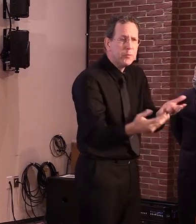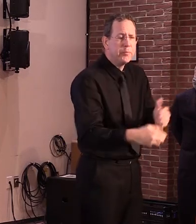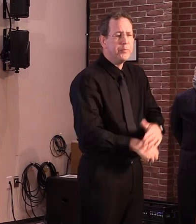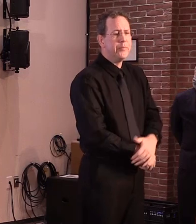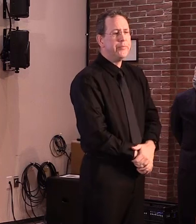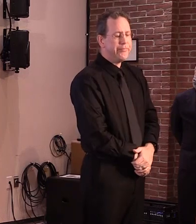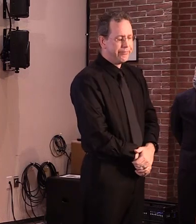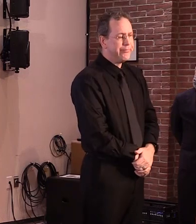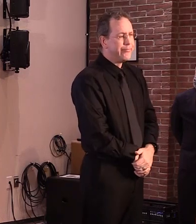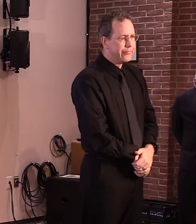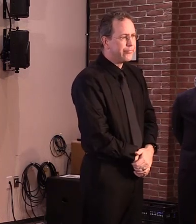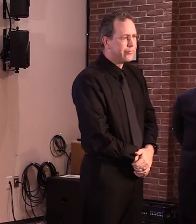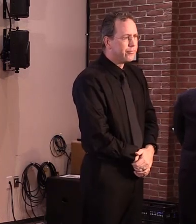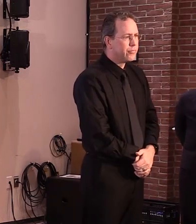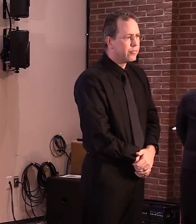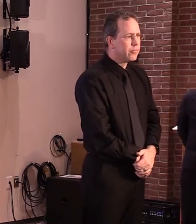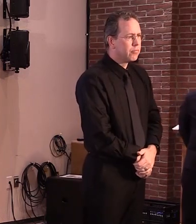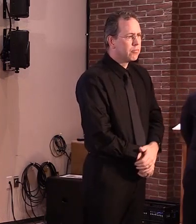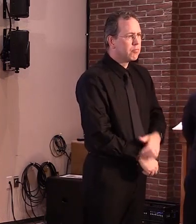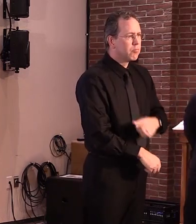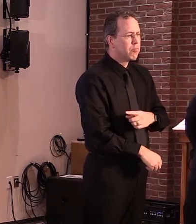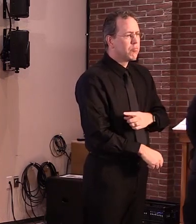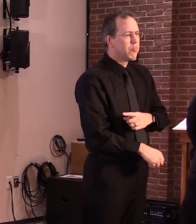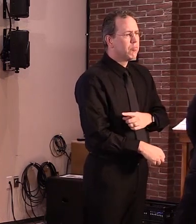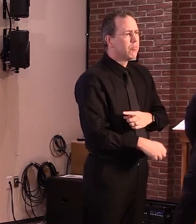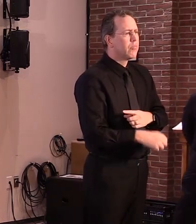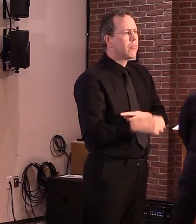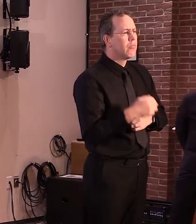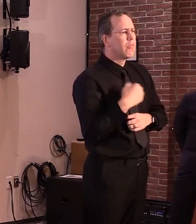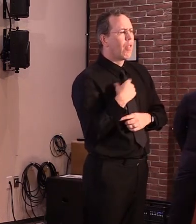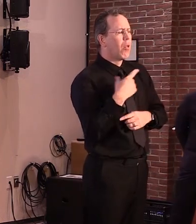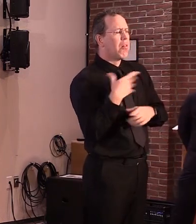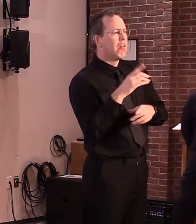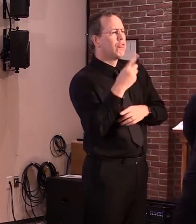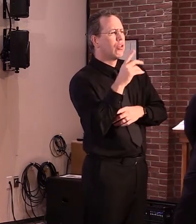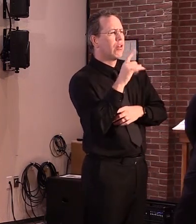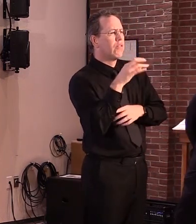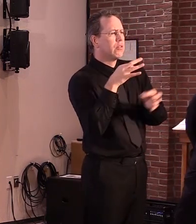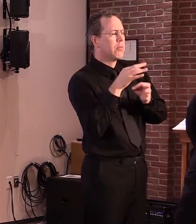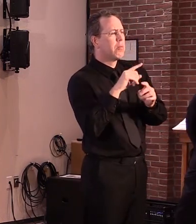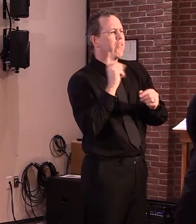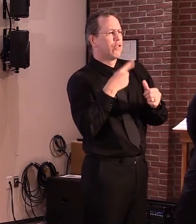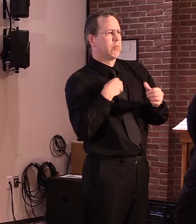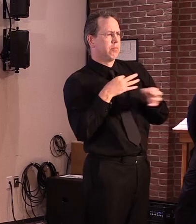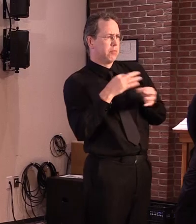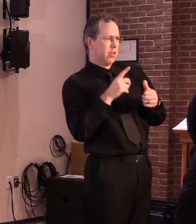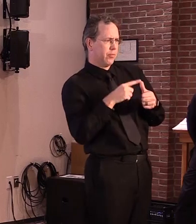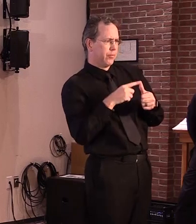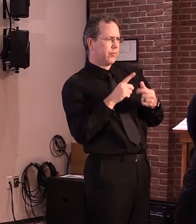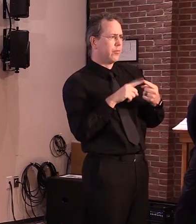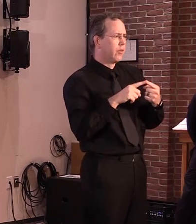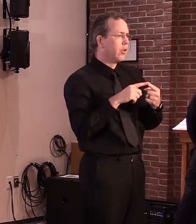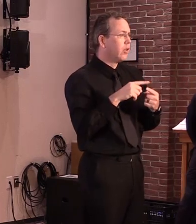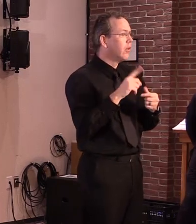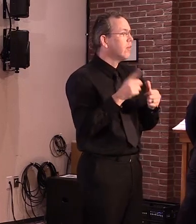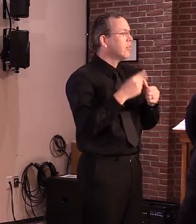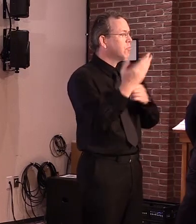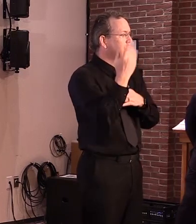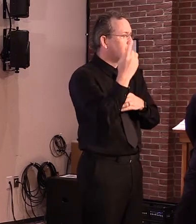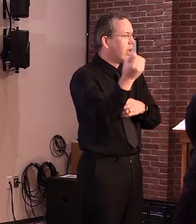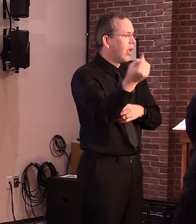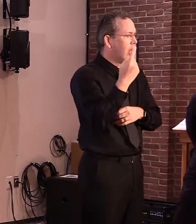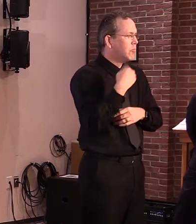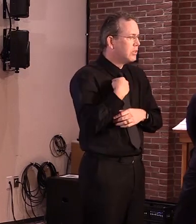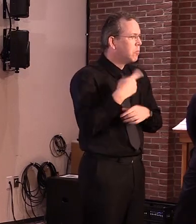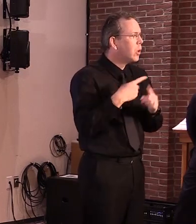one of the calls I was on this morning, and it talked about the pop-up testing sites that we're having over the next